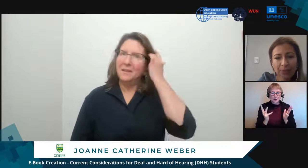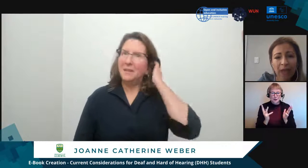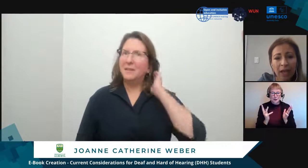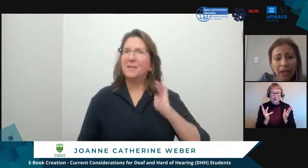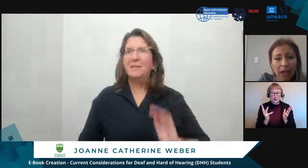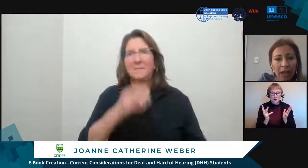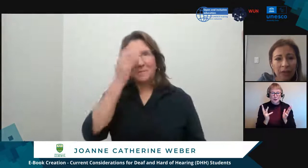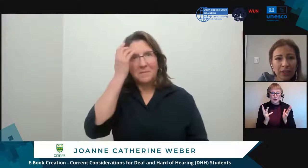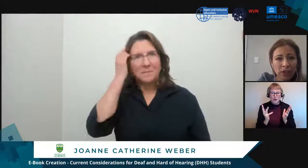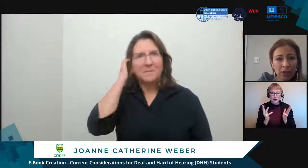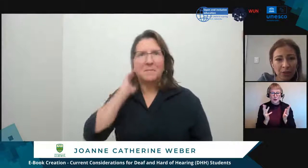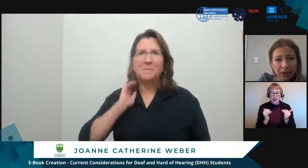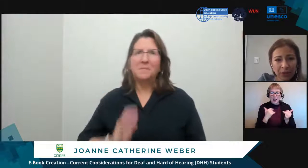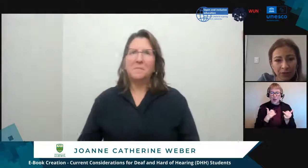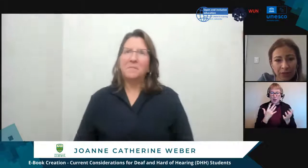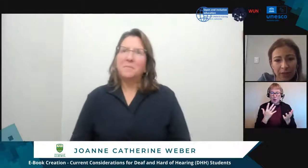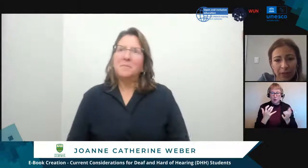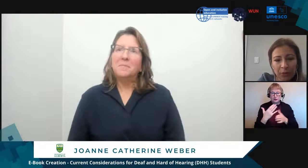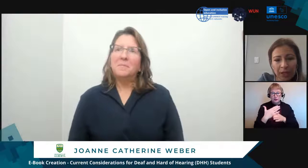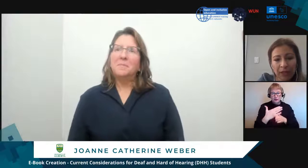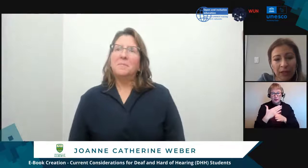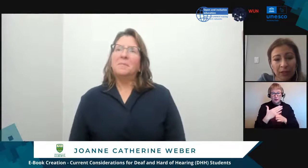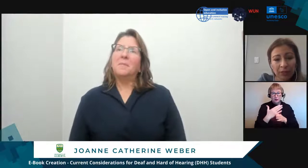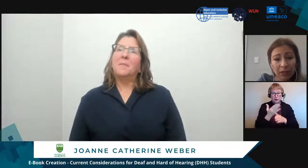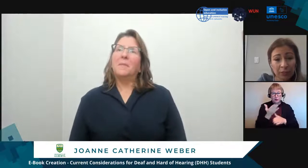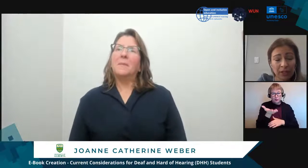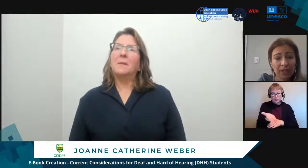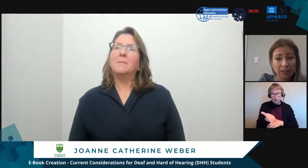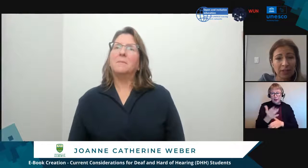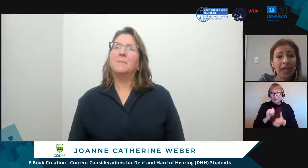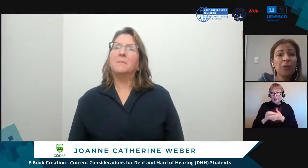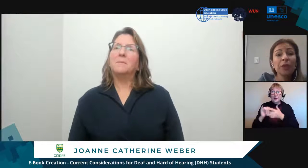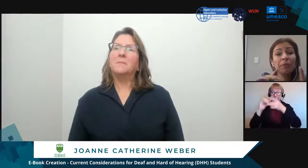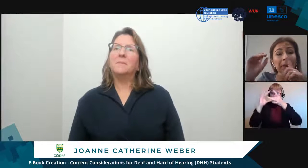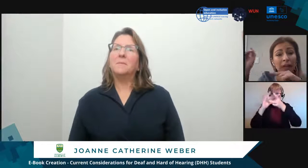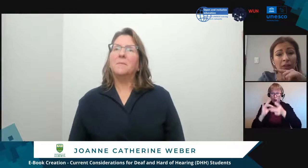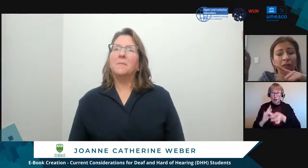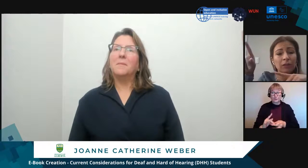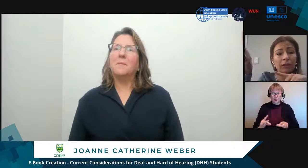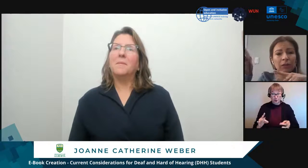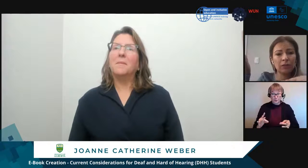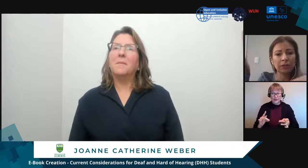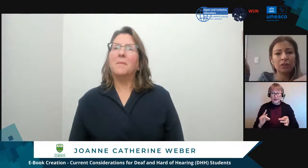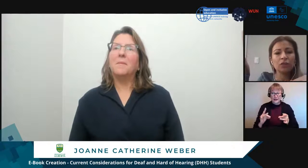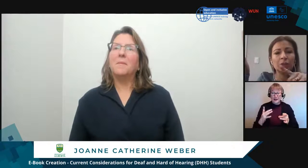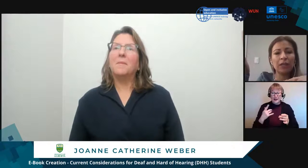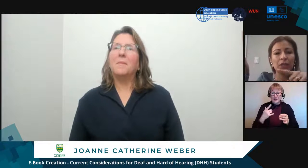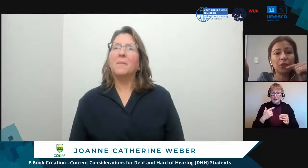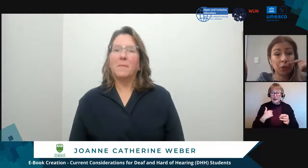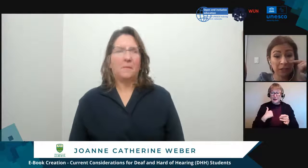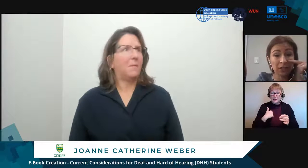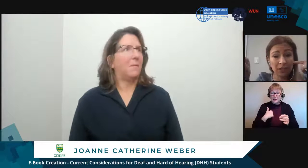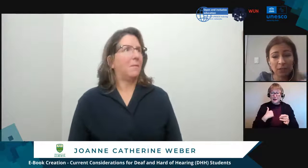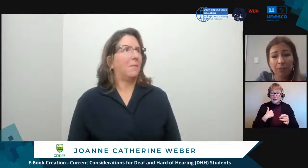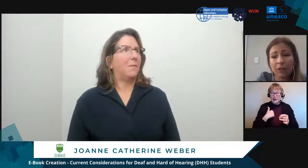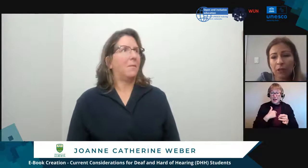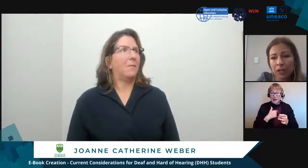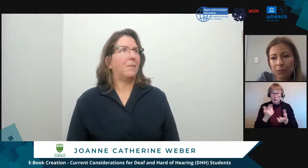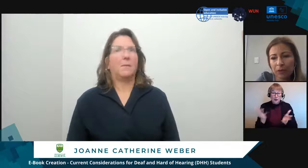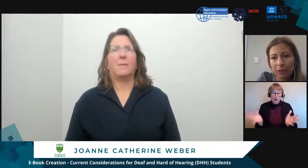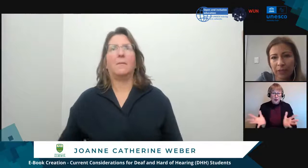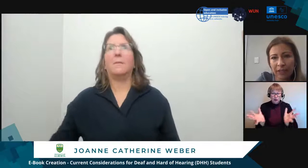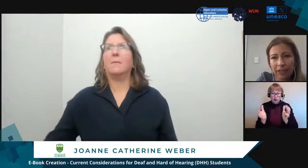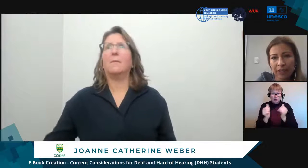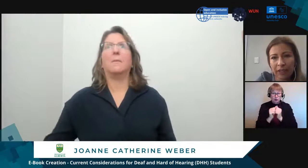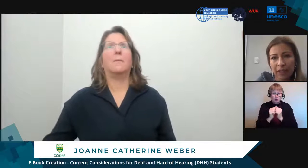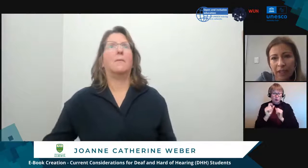specifically. now I want to share with you that we have a lot of comments, and we invite all the audience to make your questions. But